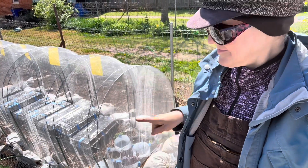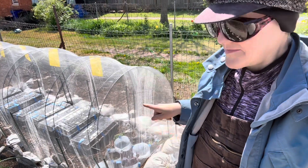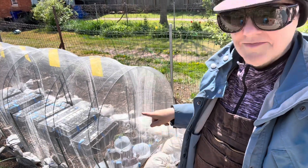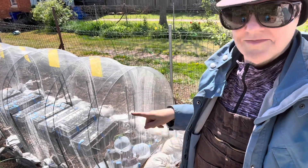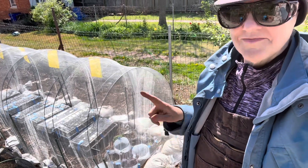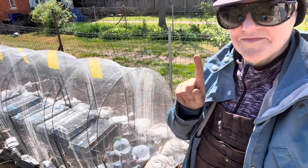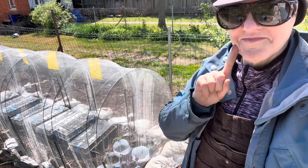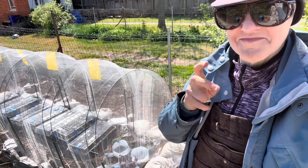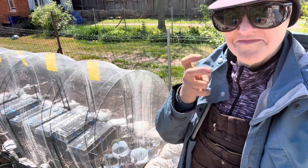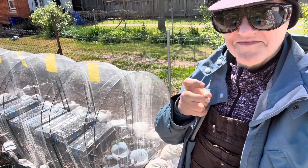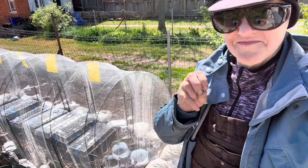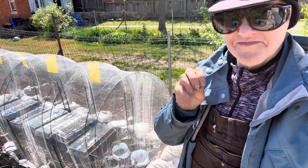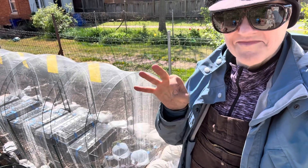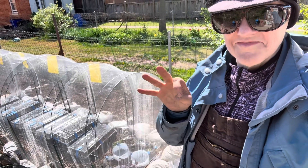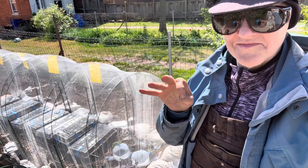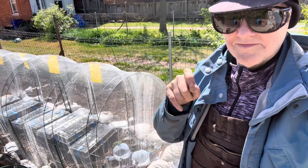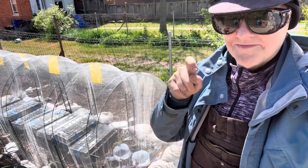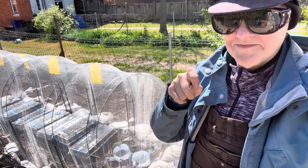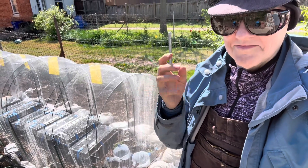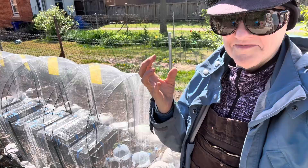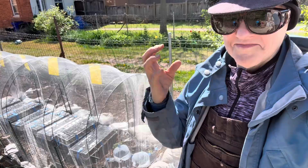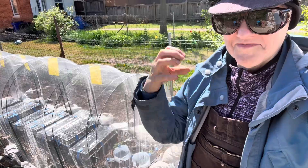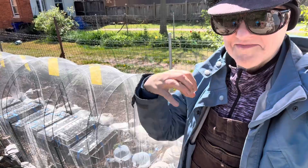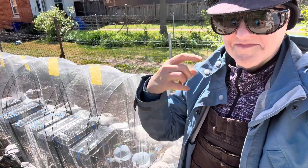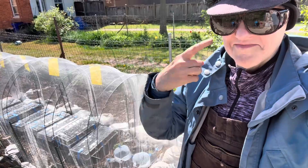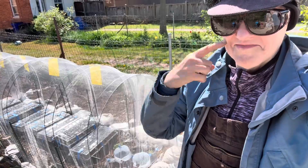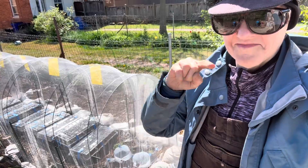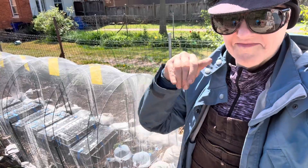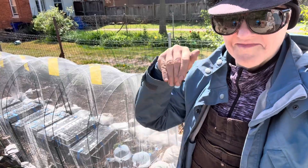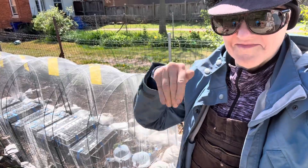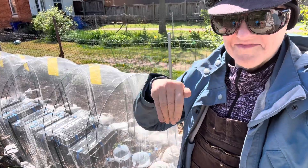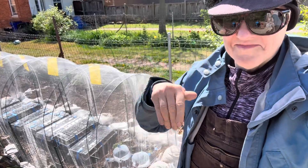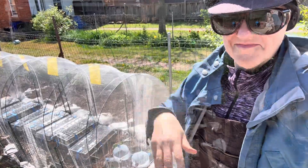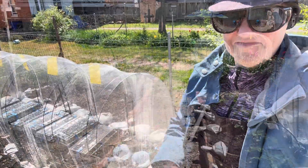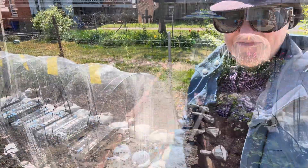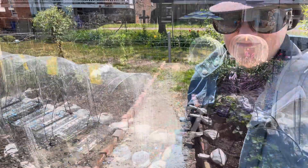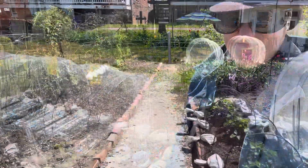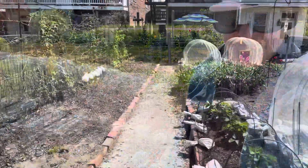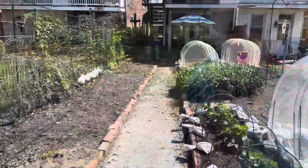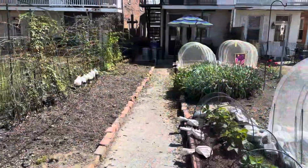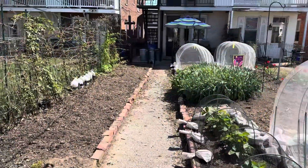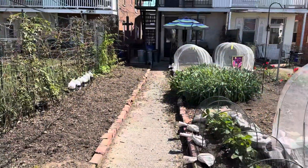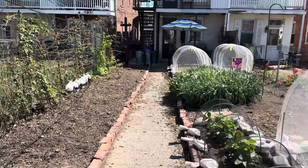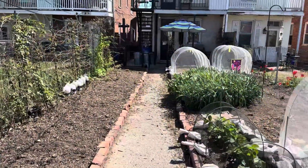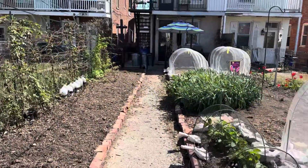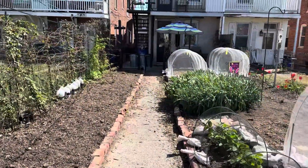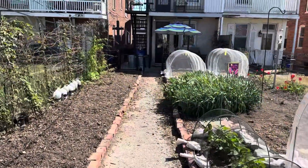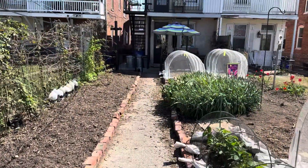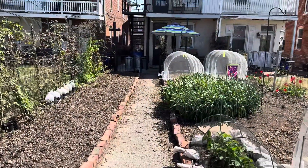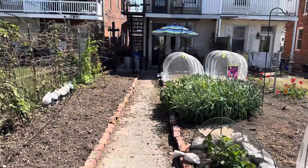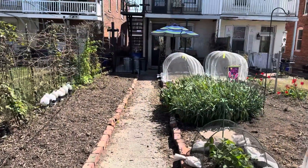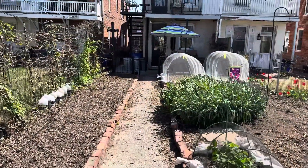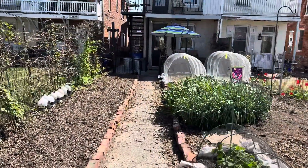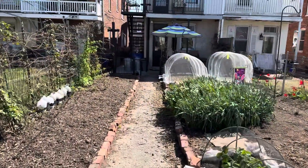My other seeds this year I've been sowing in jugs. And these are hardening off. I'm going to need to close them up soon for the night.